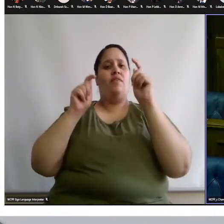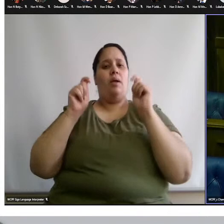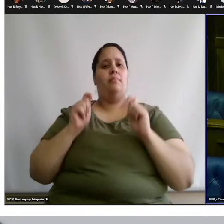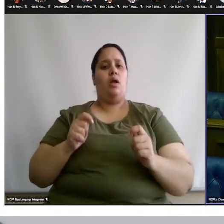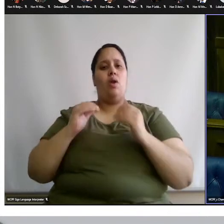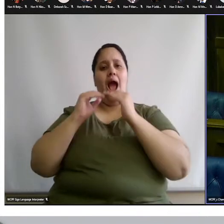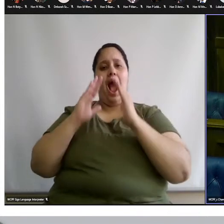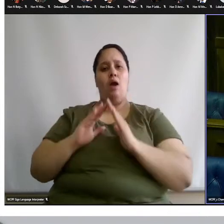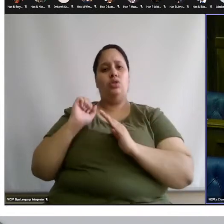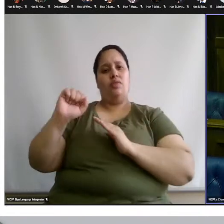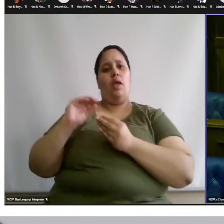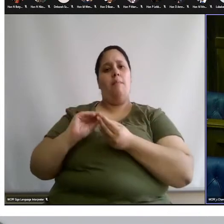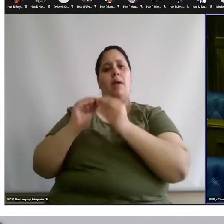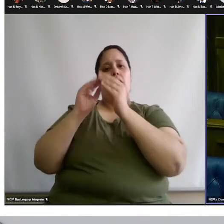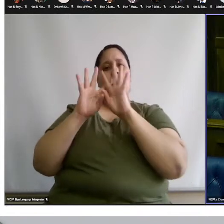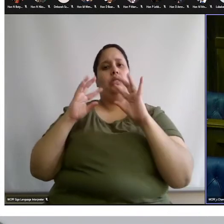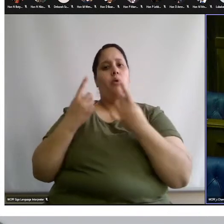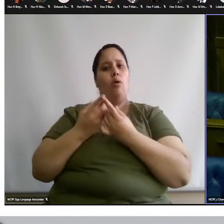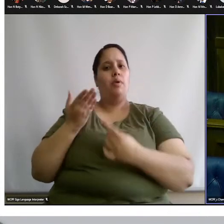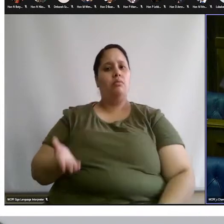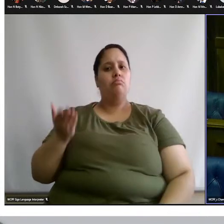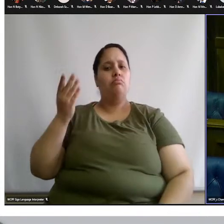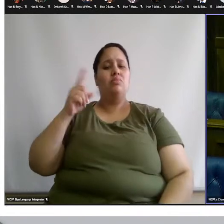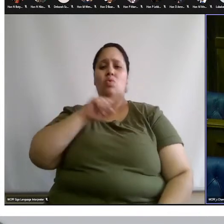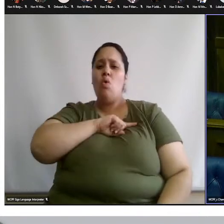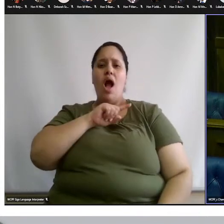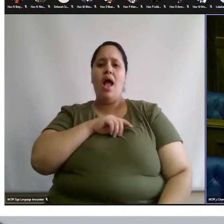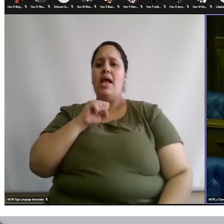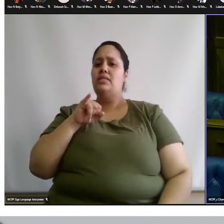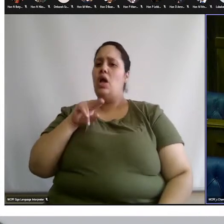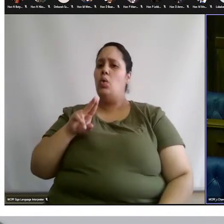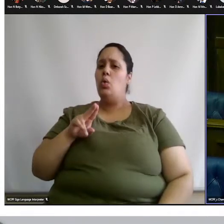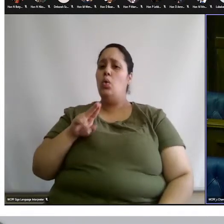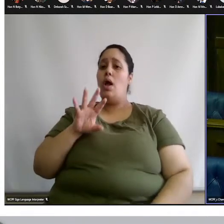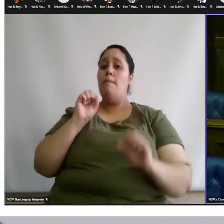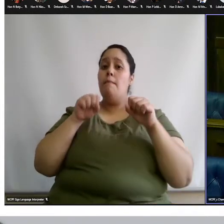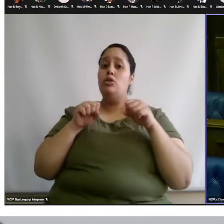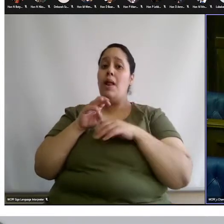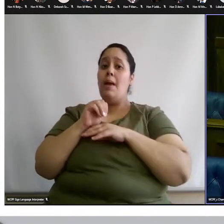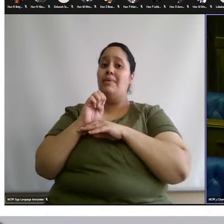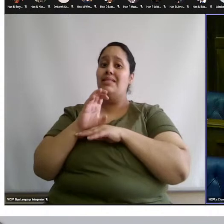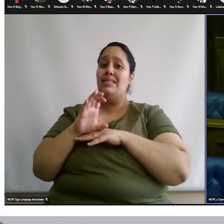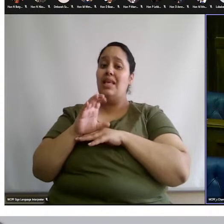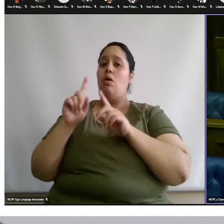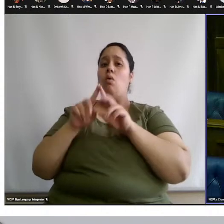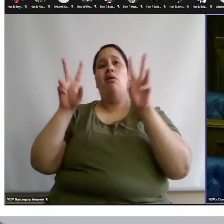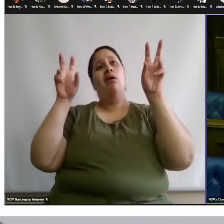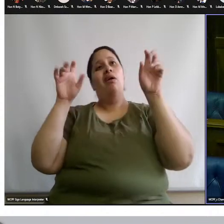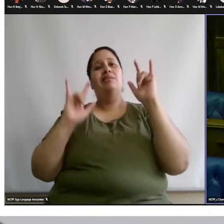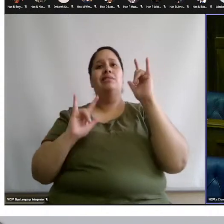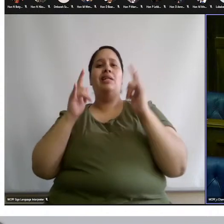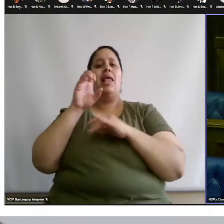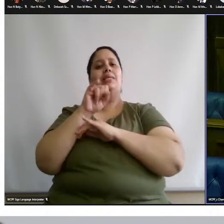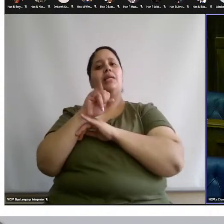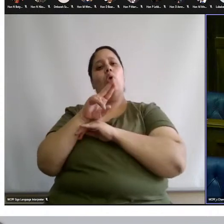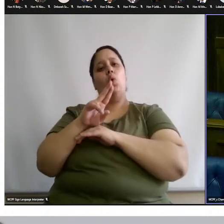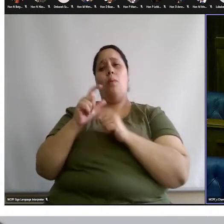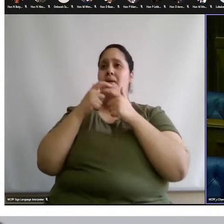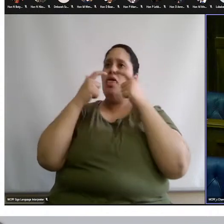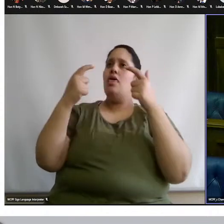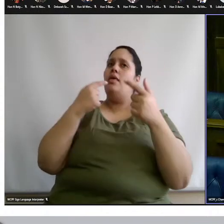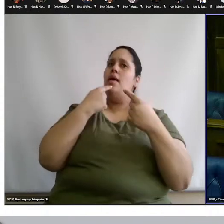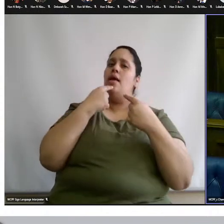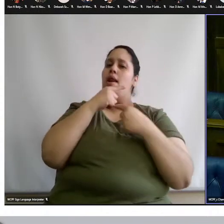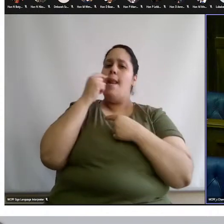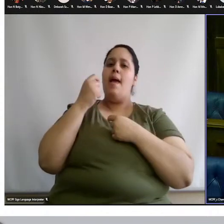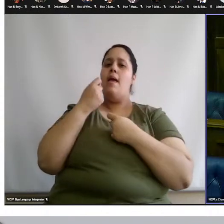Housing Maintenance Department. Why has that SIU and possibly the MEC, the so-called City SIU, hulle praat groot name, maar hulle doen